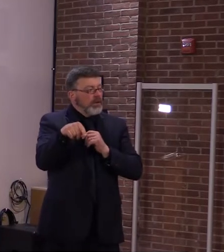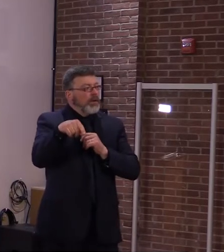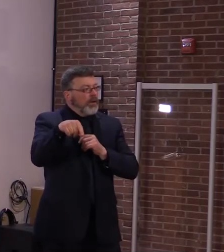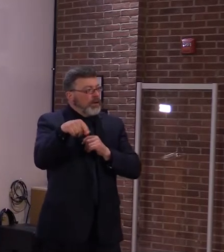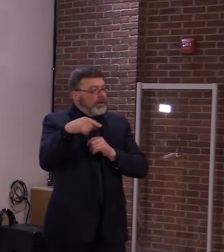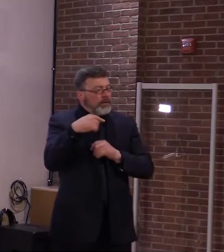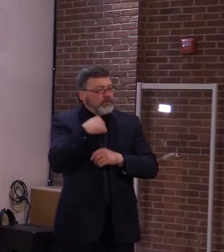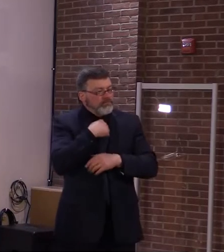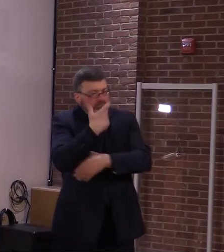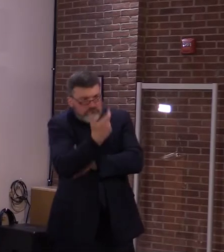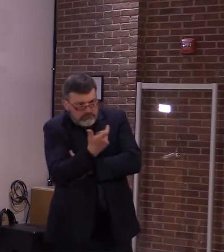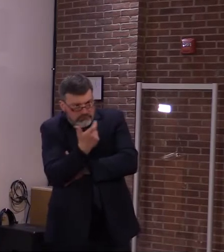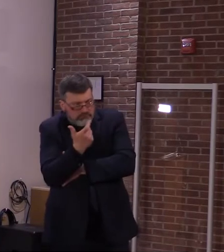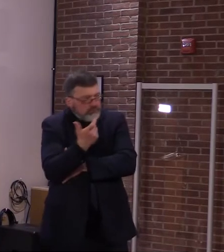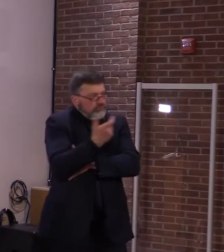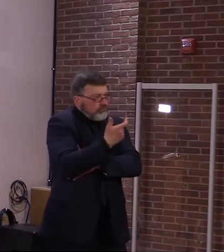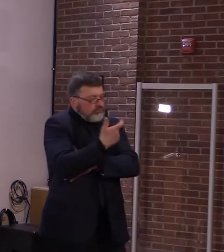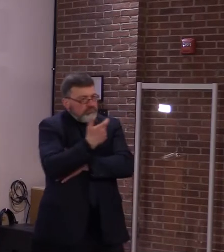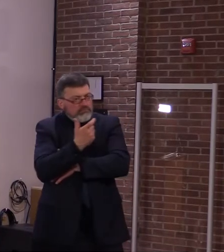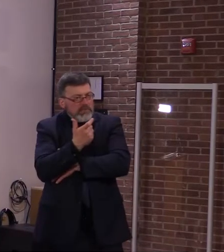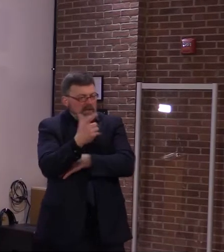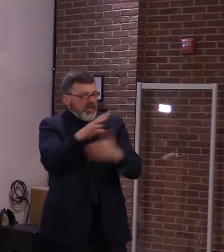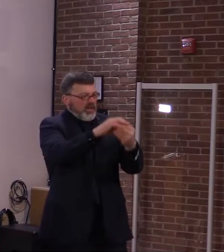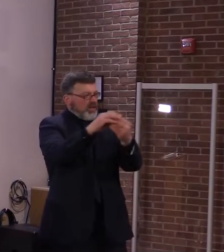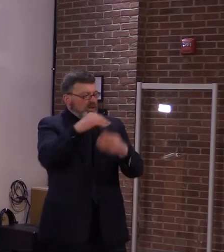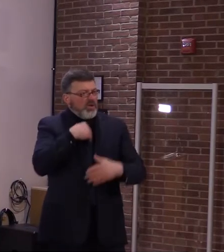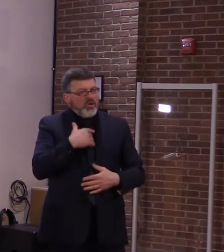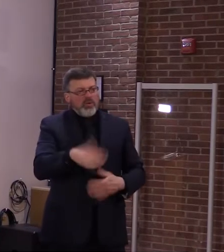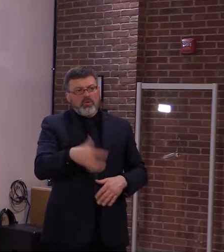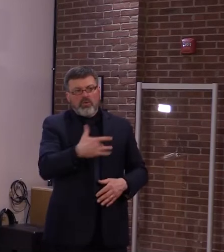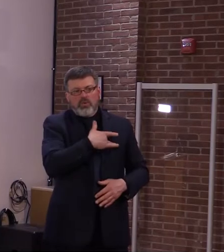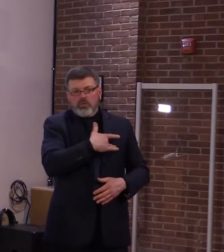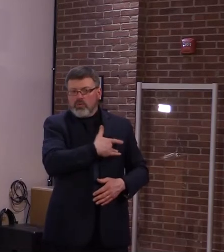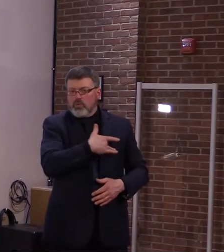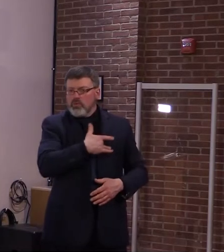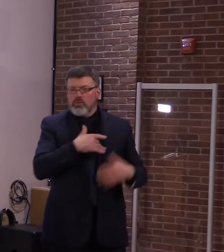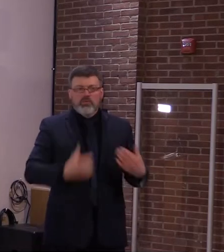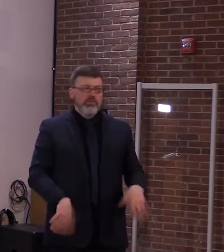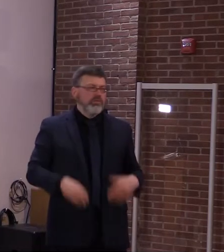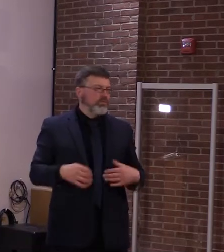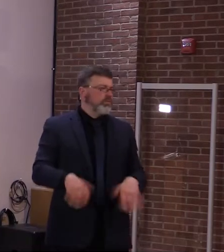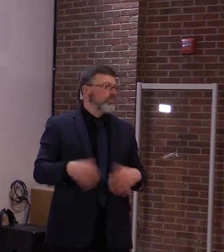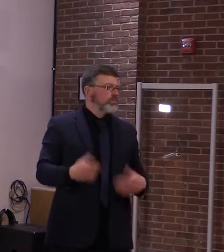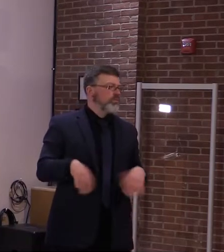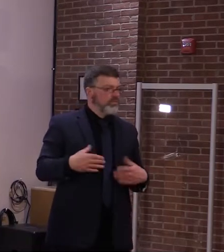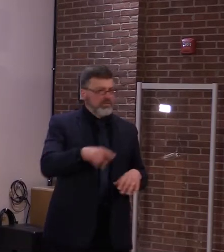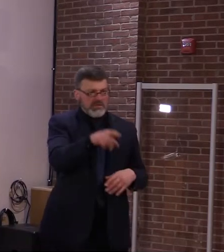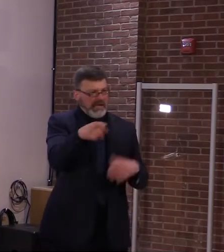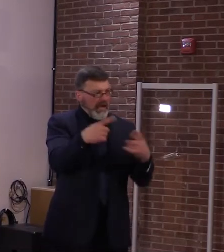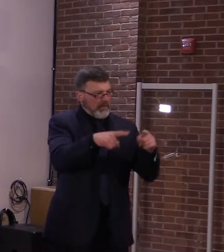tell, but at the same time, it was not a large group.